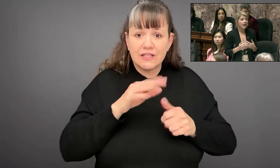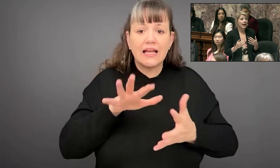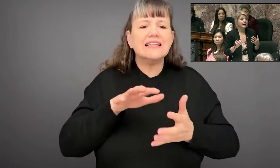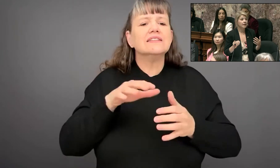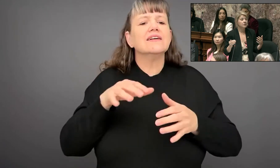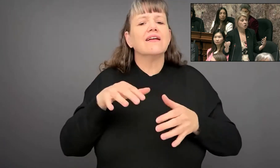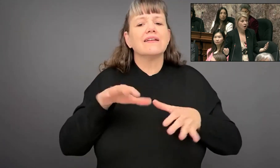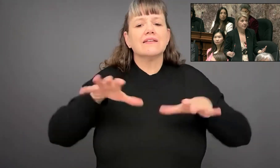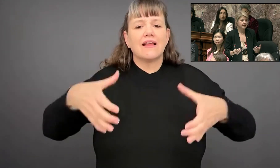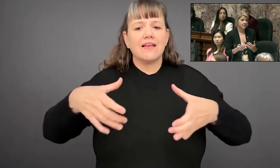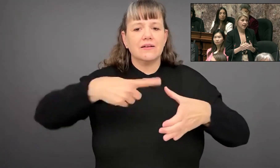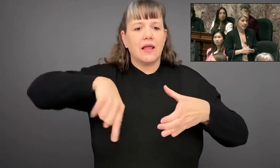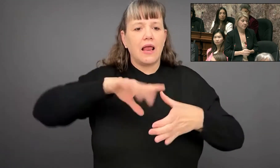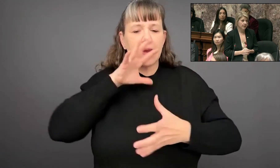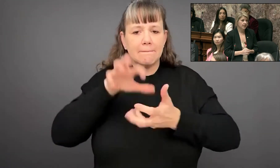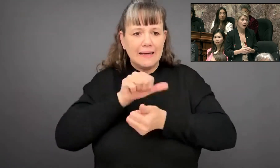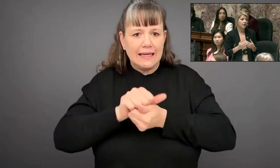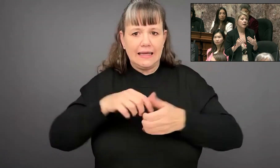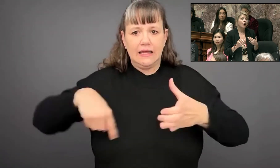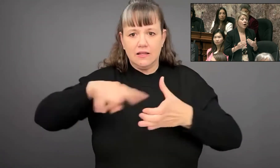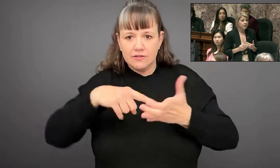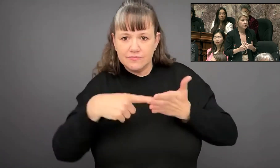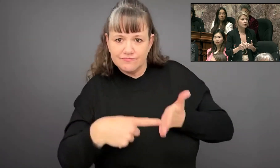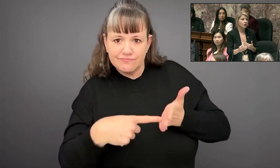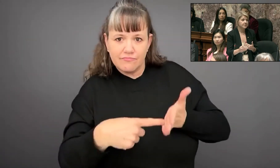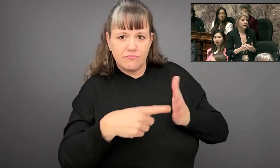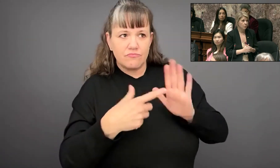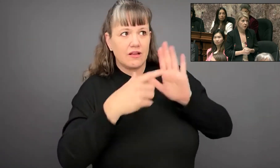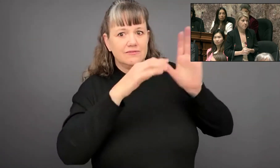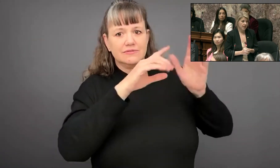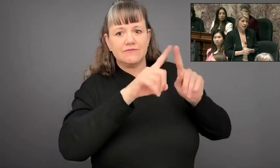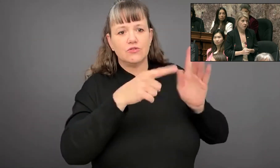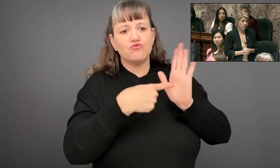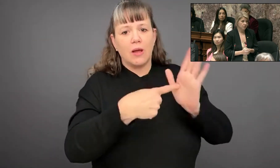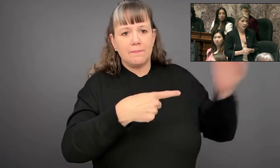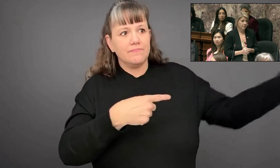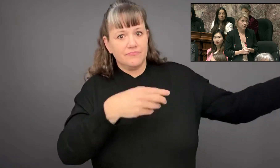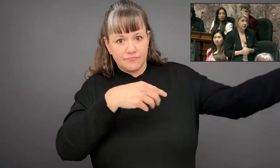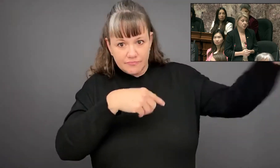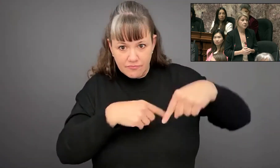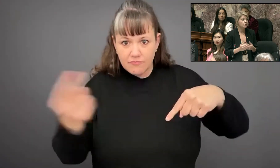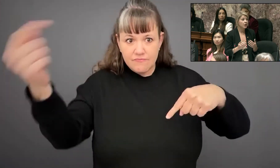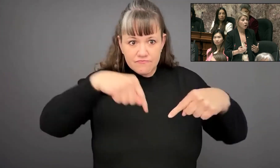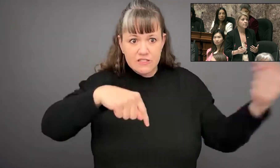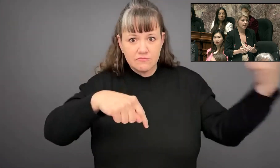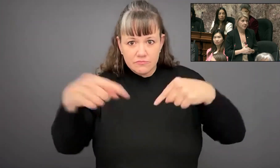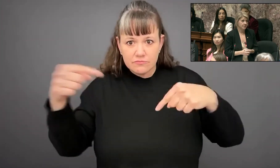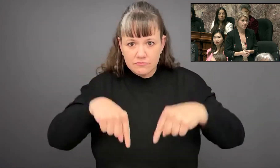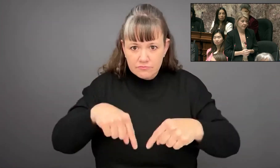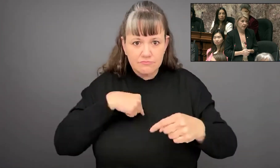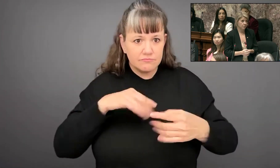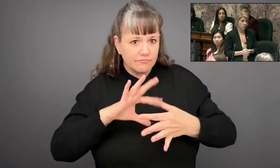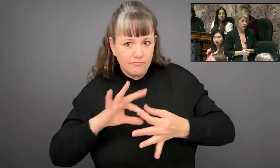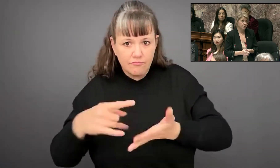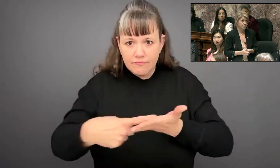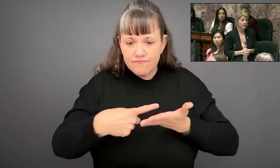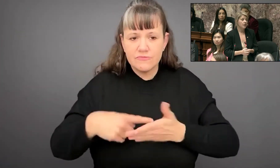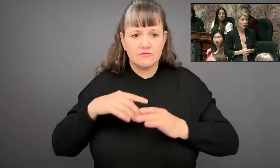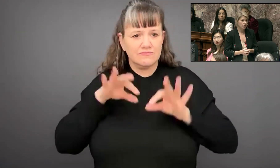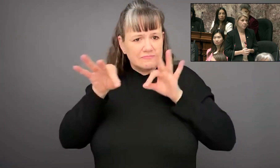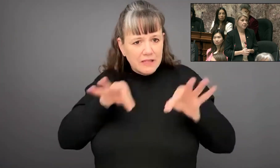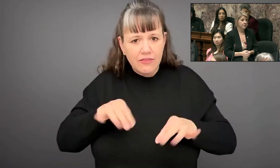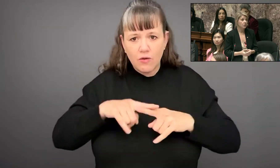youth and talks to that committee on the progress that we are making on those recommendations. We are making significant